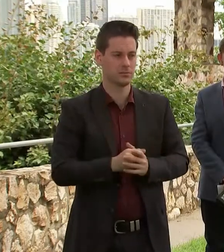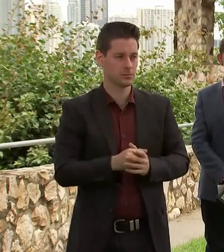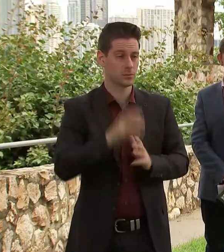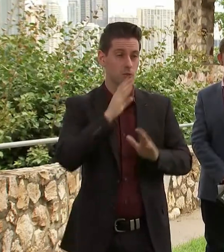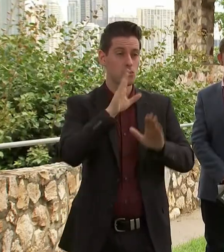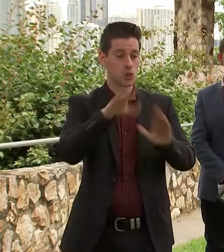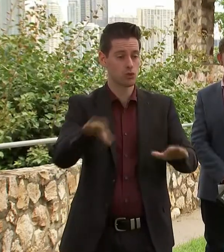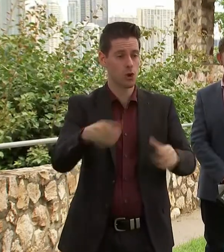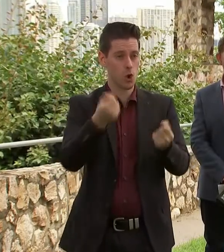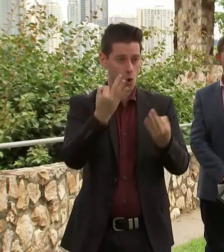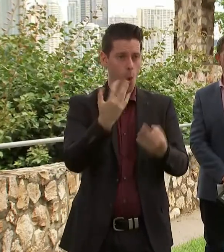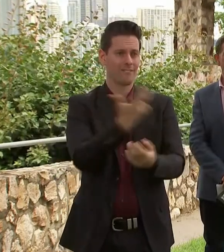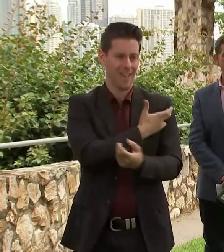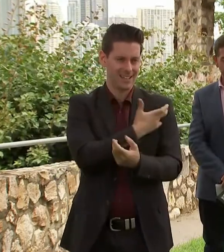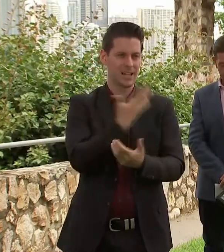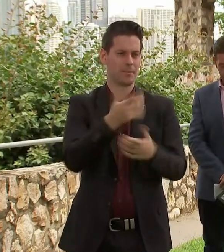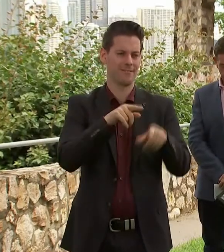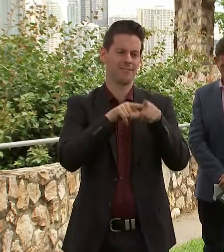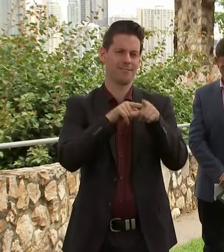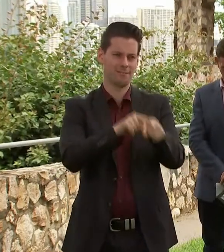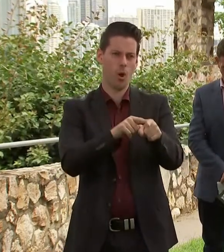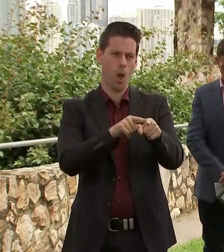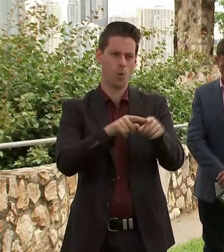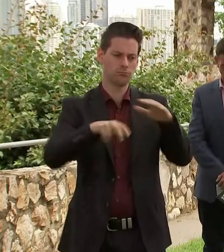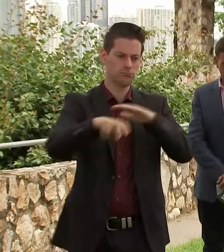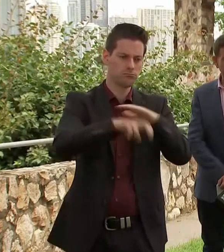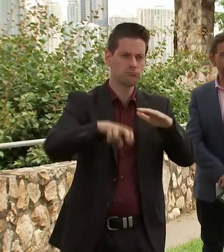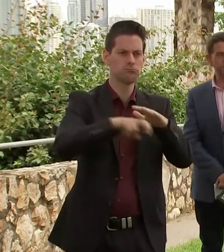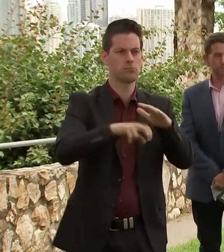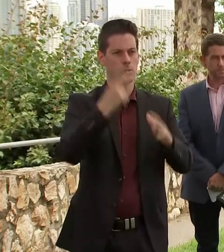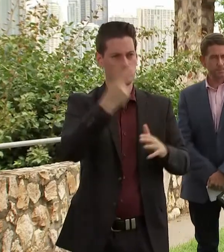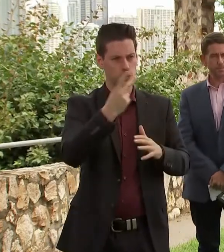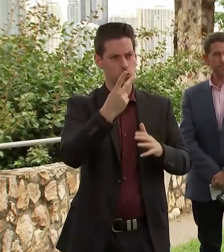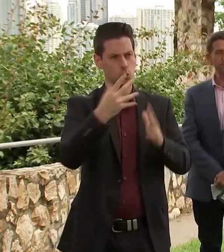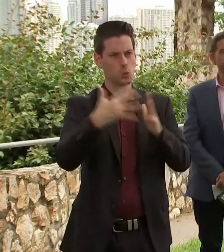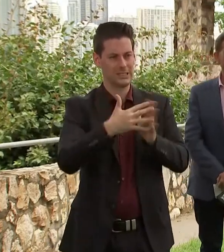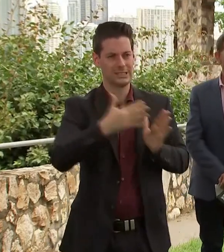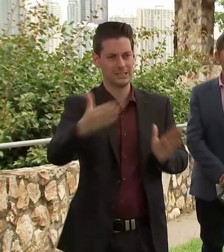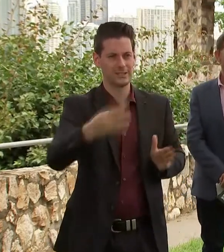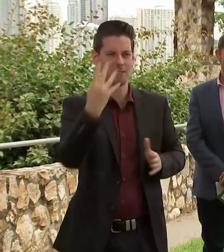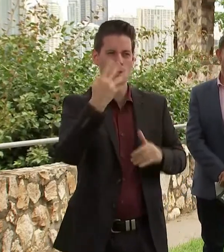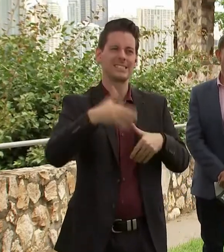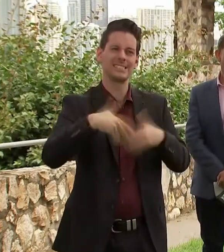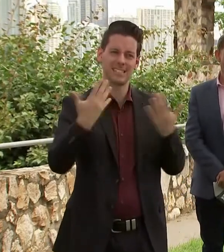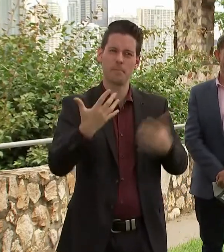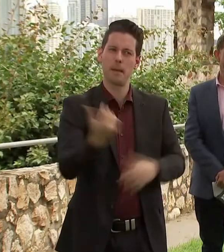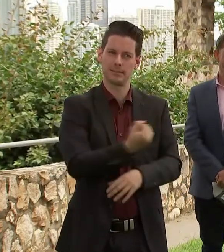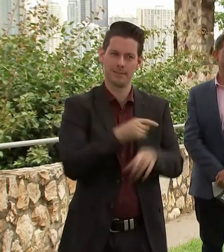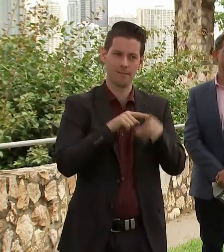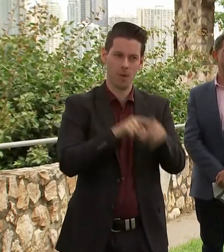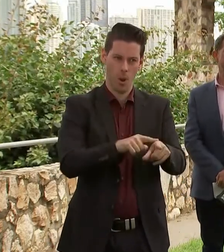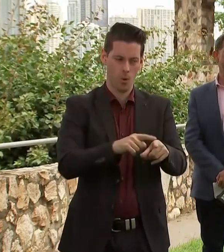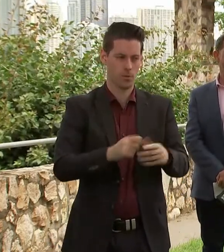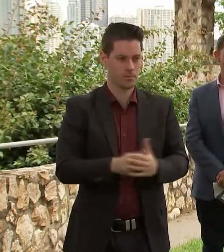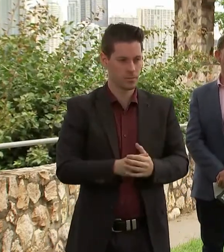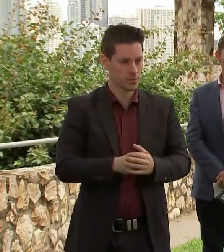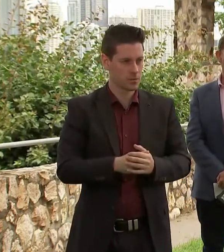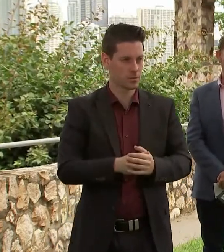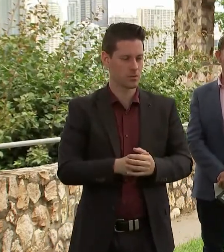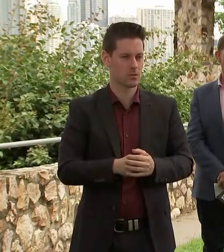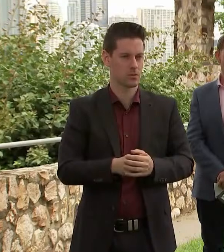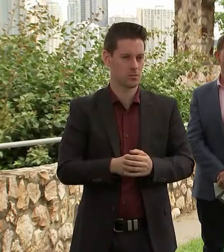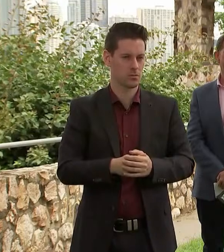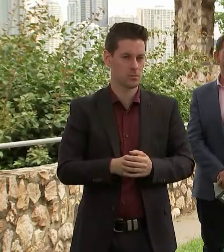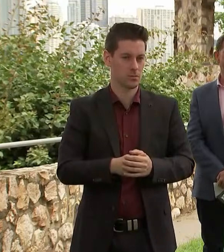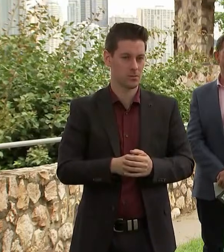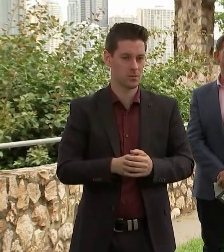children who are unvaccinated will have to continue to quarantine for 14 days. So there is still a couple of weeks, though, till